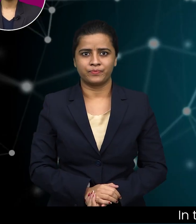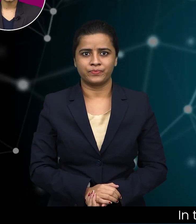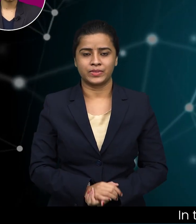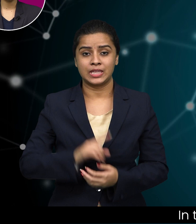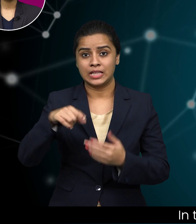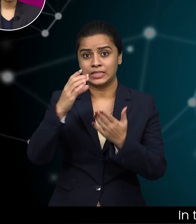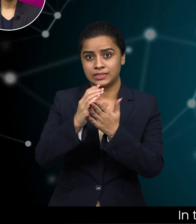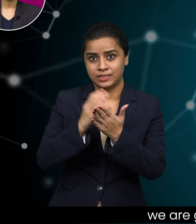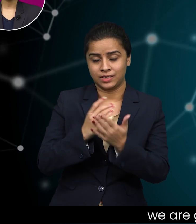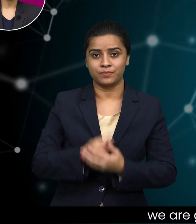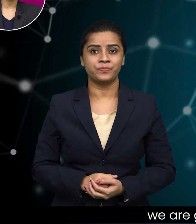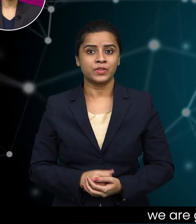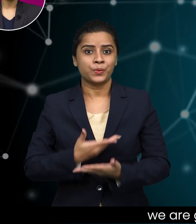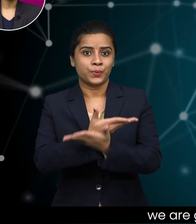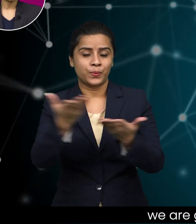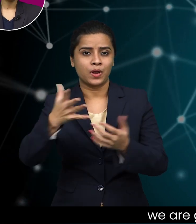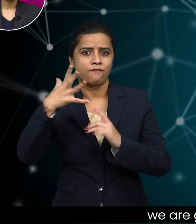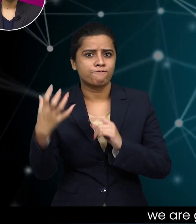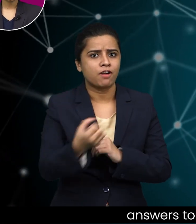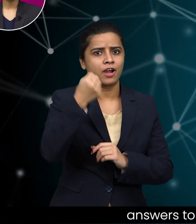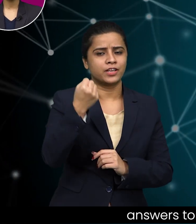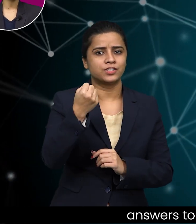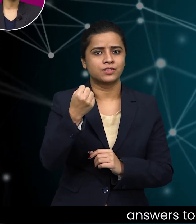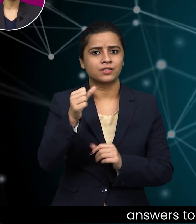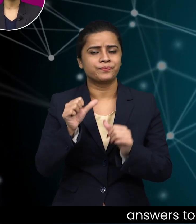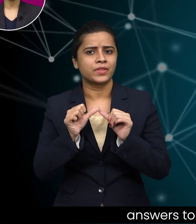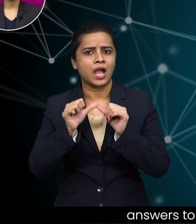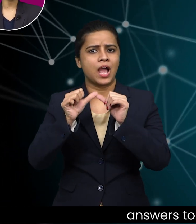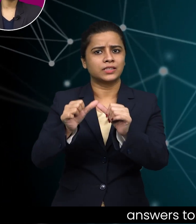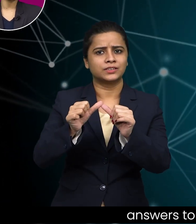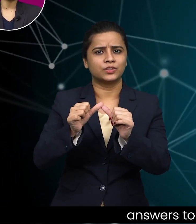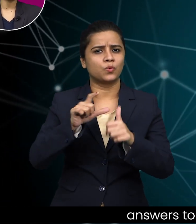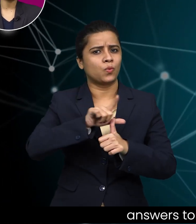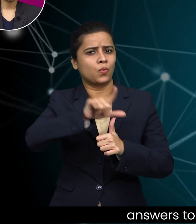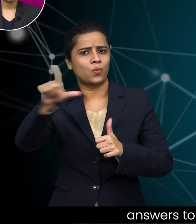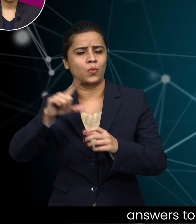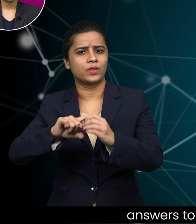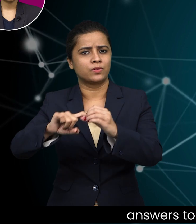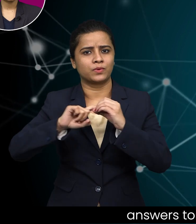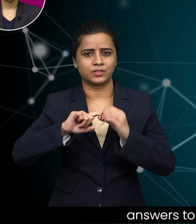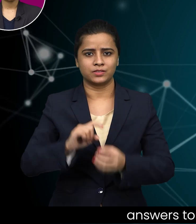In this session, we are going to find out answers to all these questions.